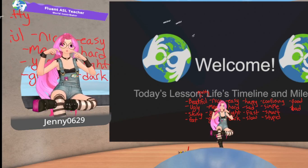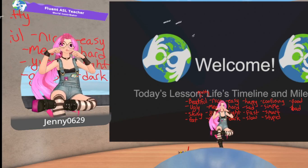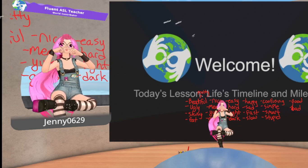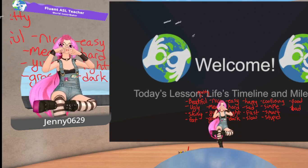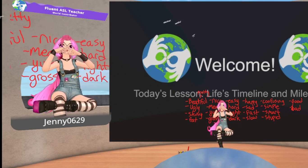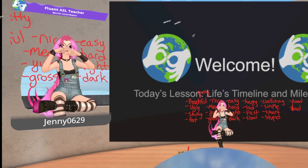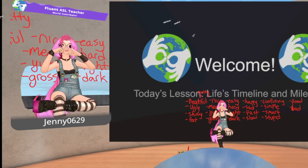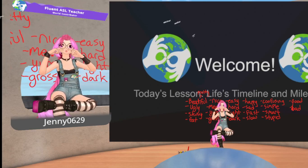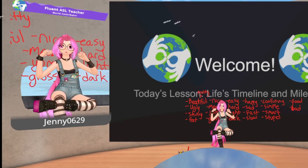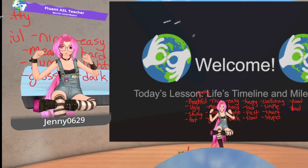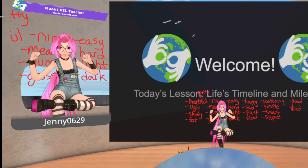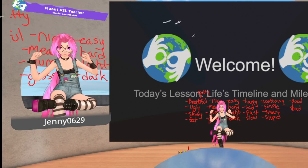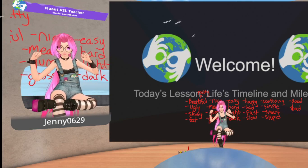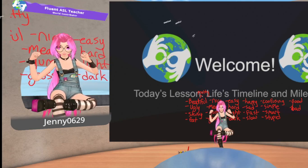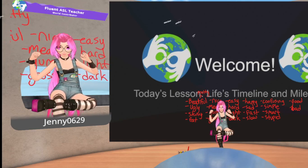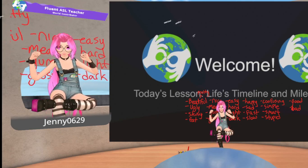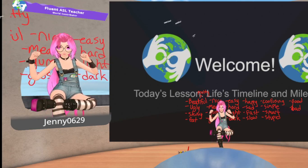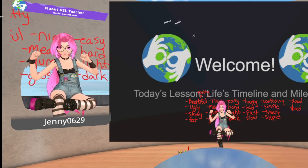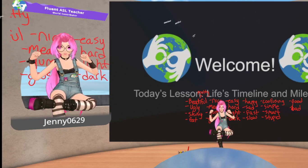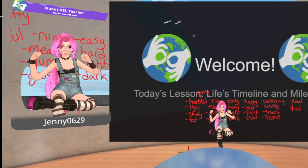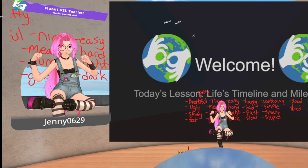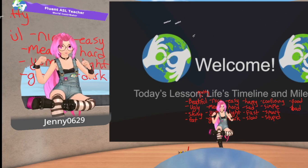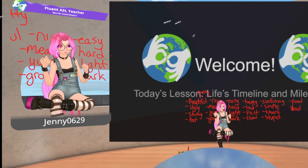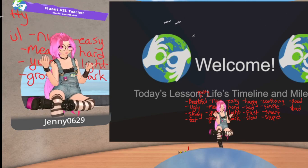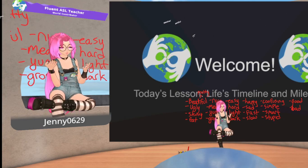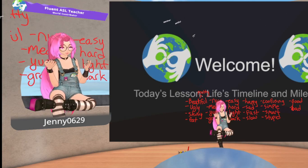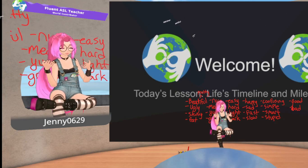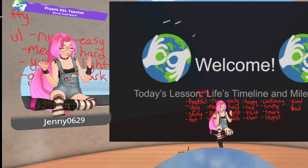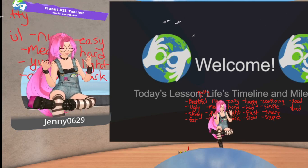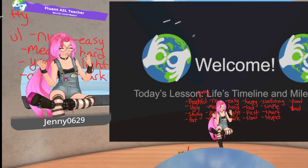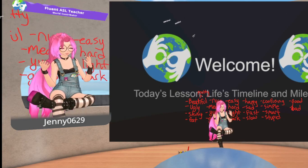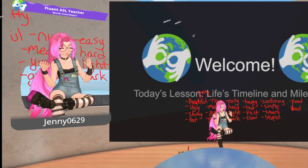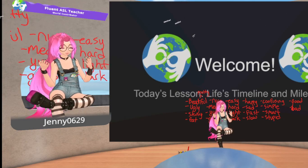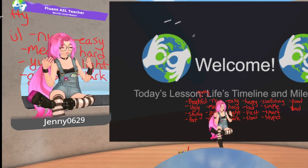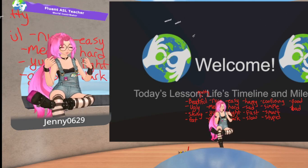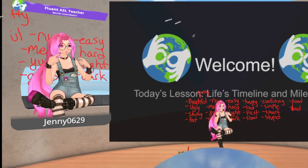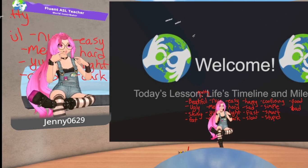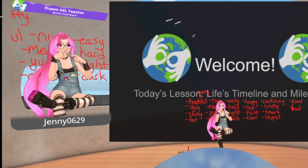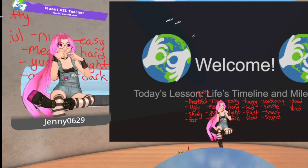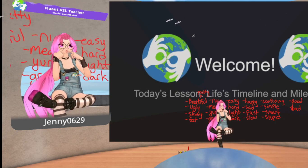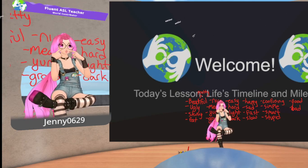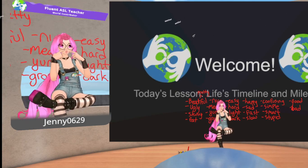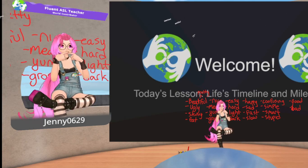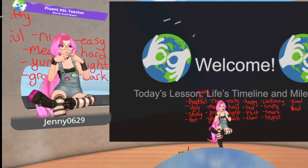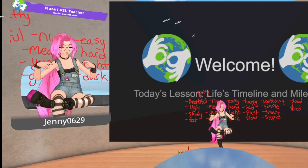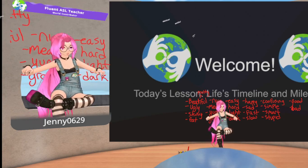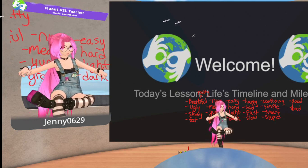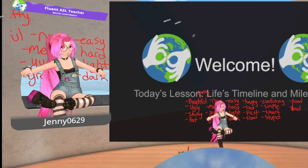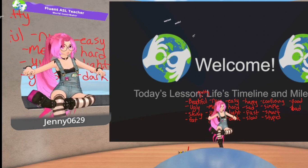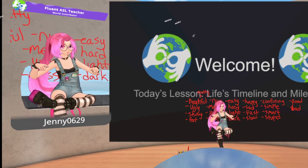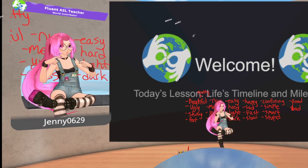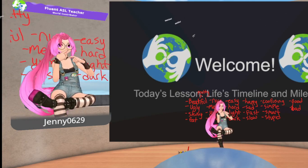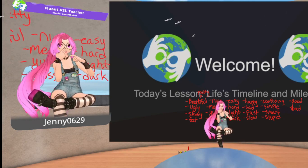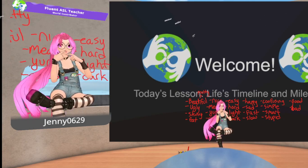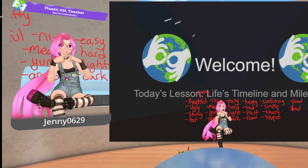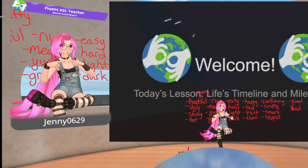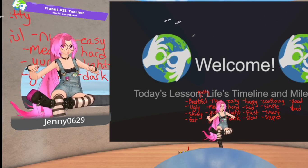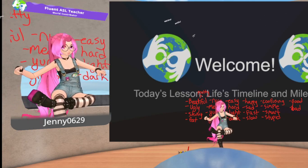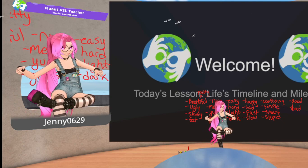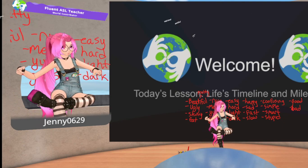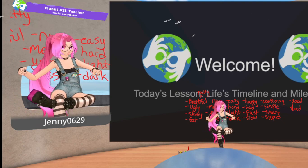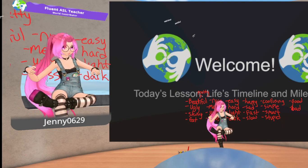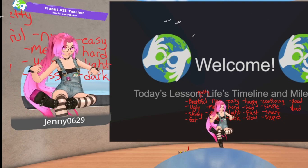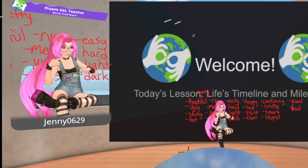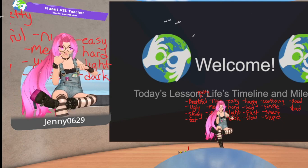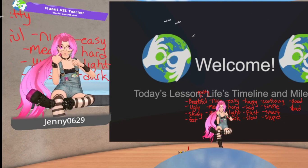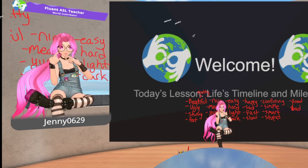this. Like this. Okay? But what does this kind of look like? Can anyone tell me what this sign means? We learned